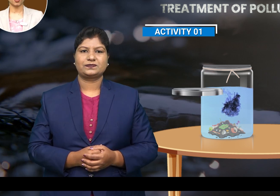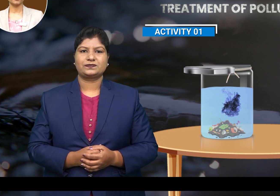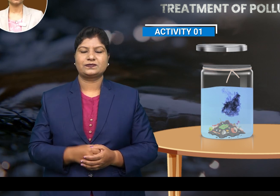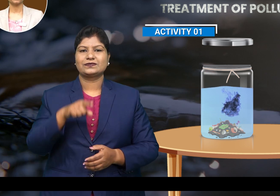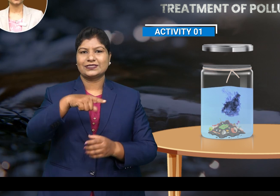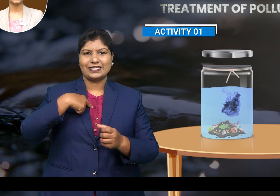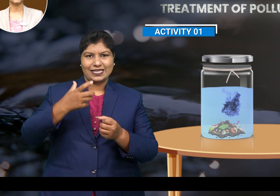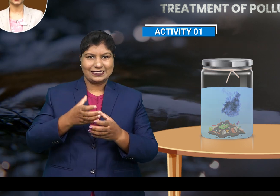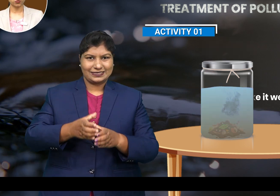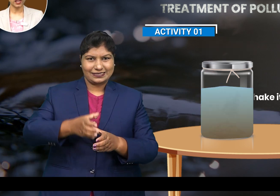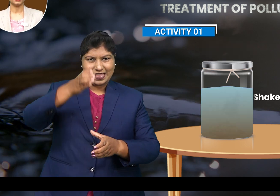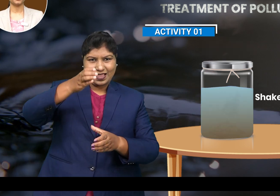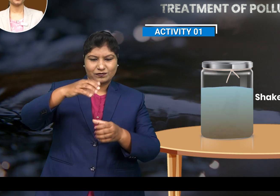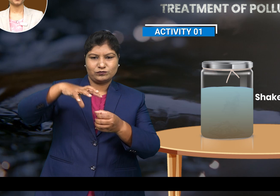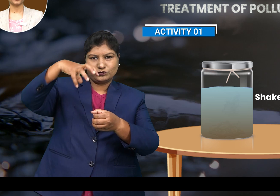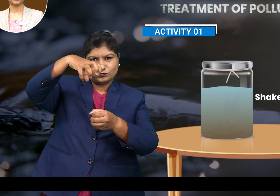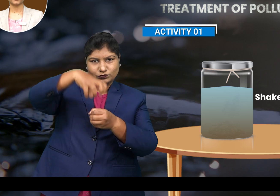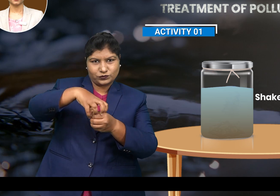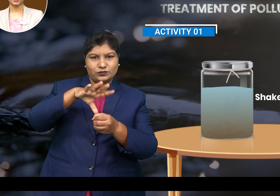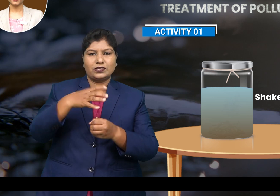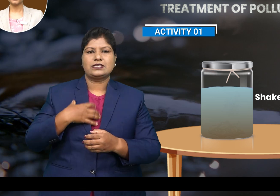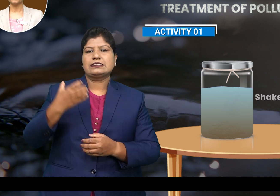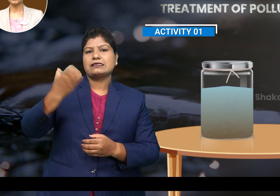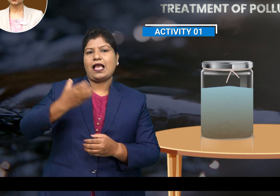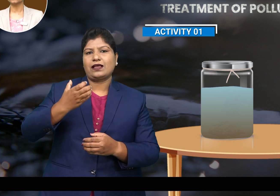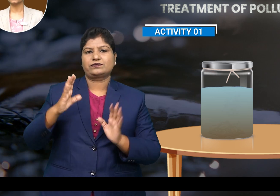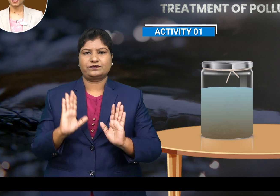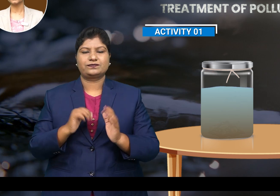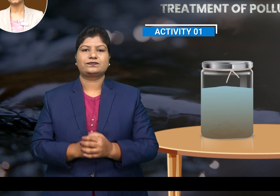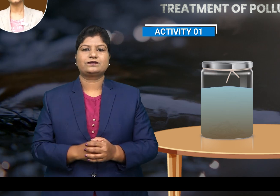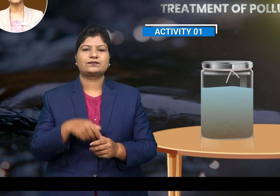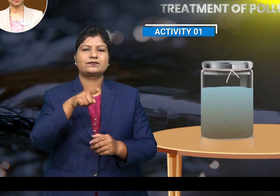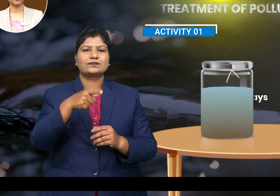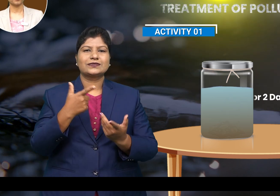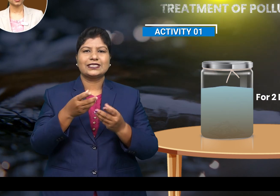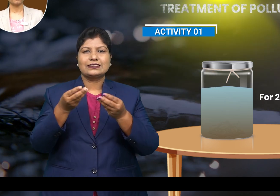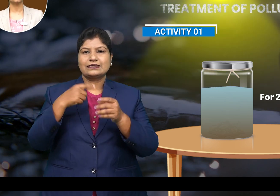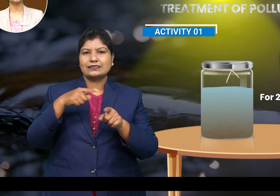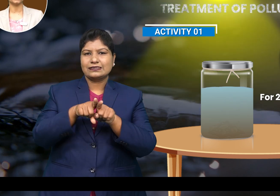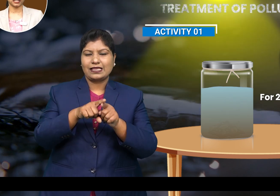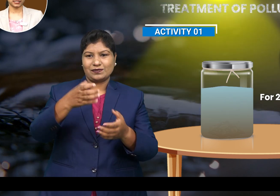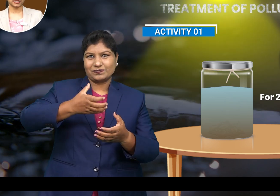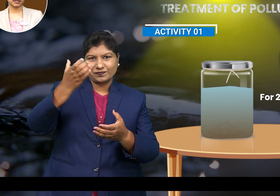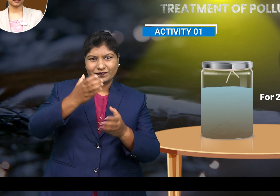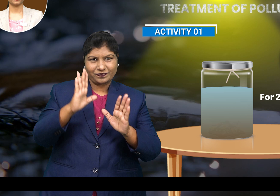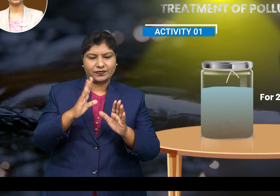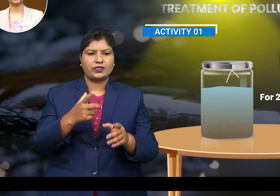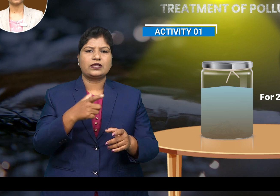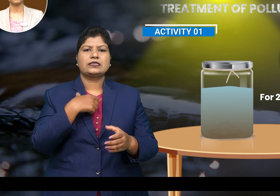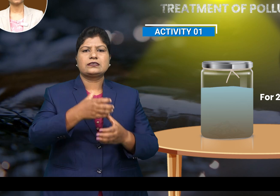Cap the jar, shake it well, and let the mixture stand in the sun for 2 days.